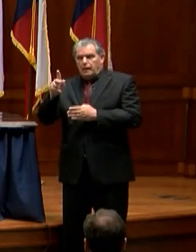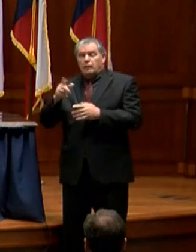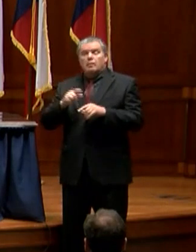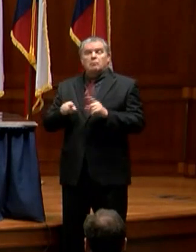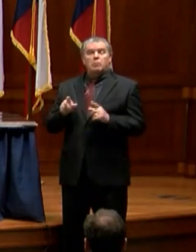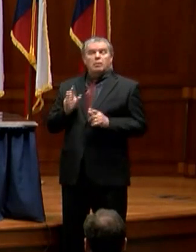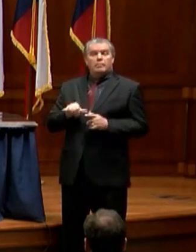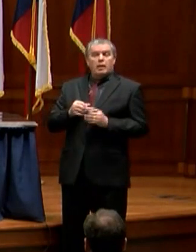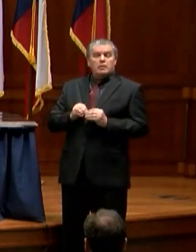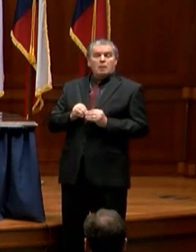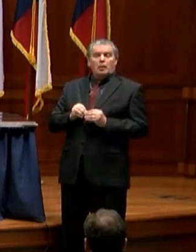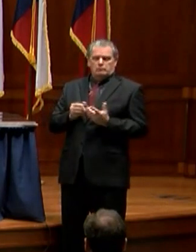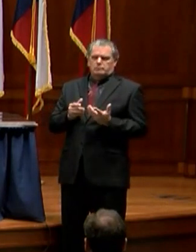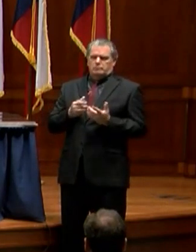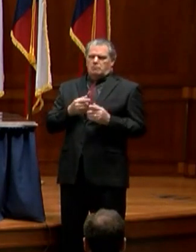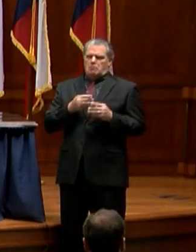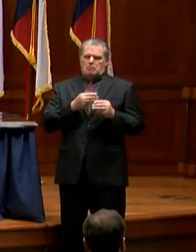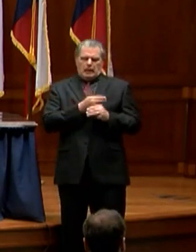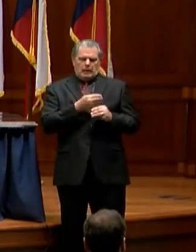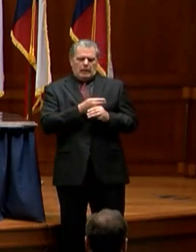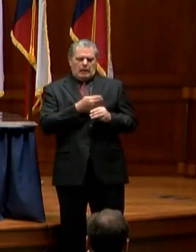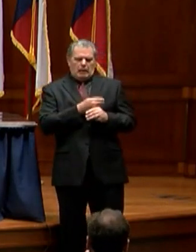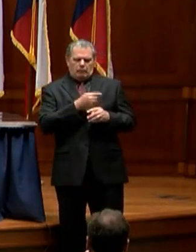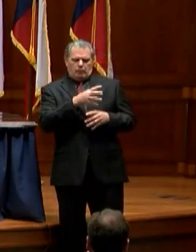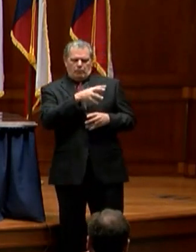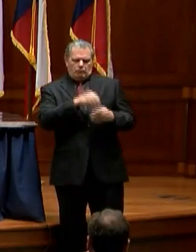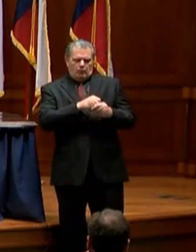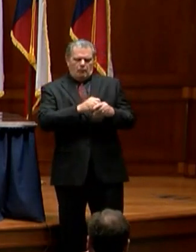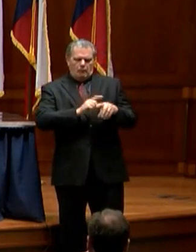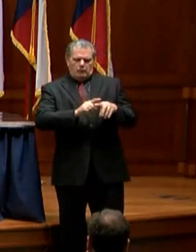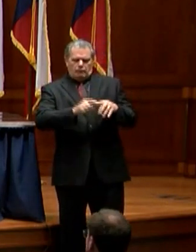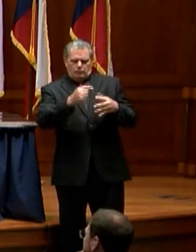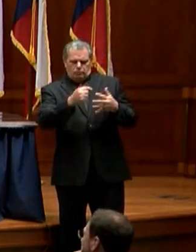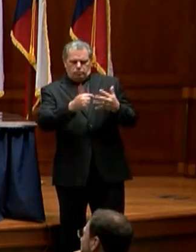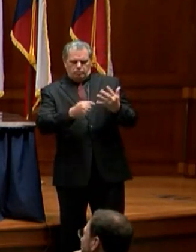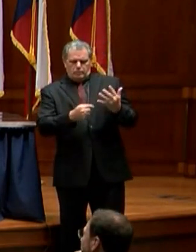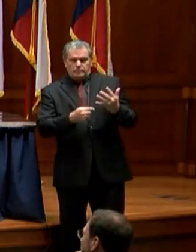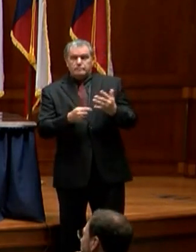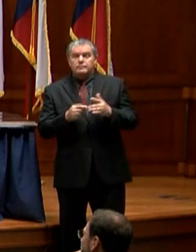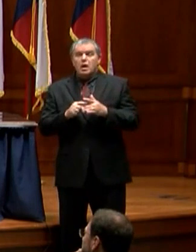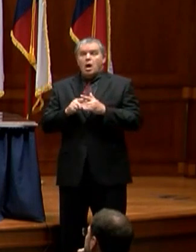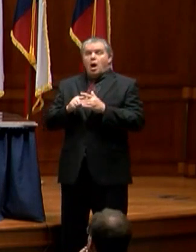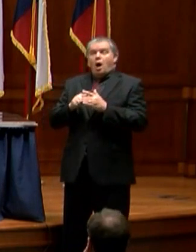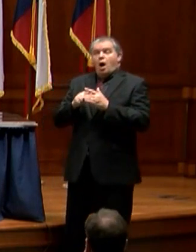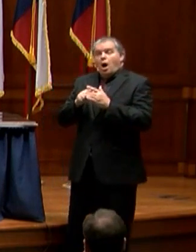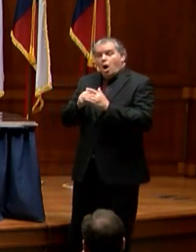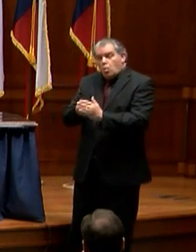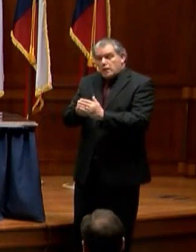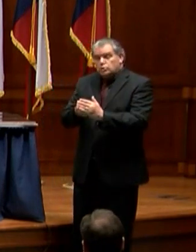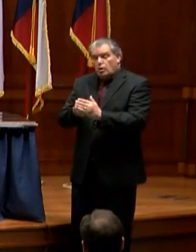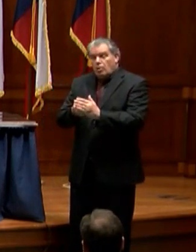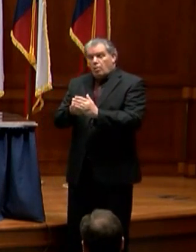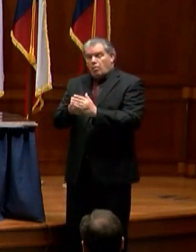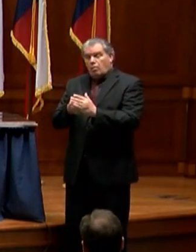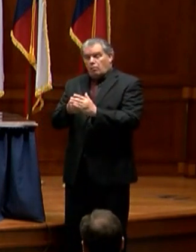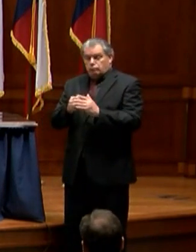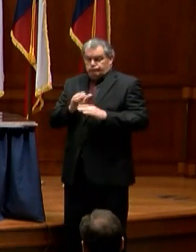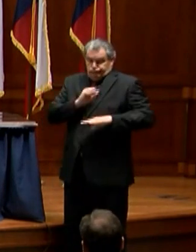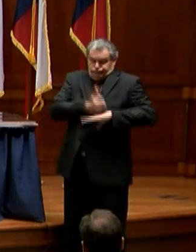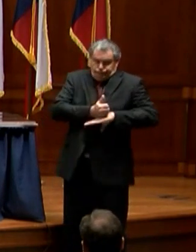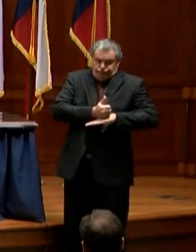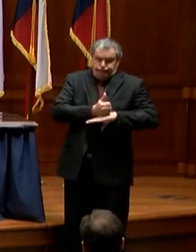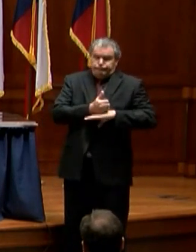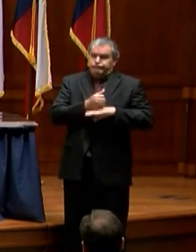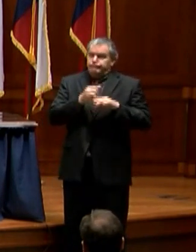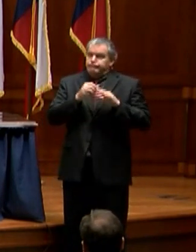a mathematical equation that has a number of variables. In the original way that people modeled, a lot of the data that you would put in there, where